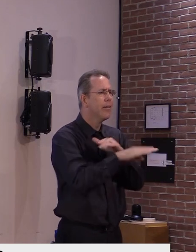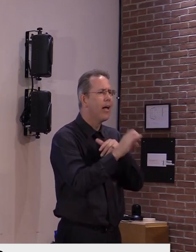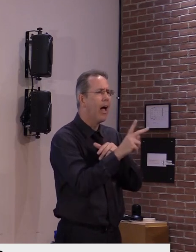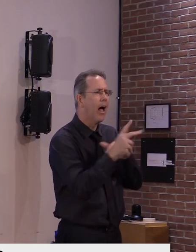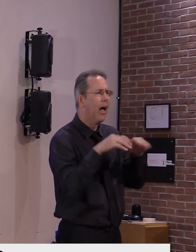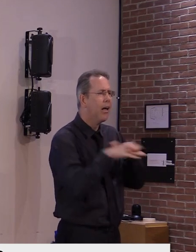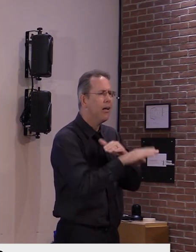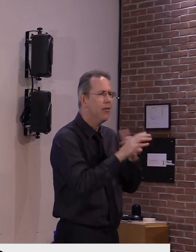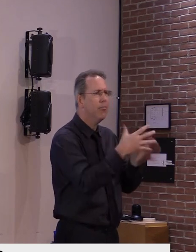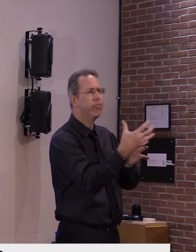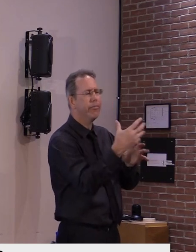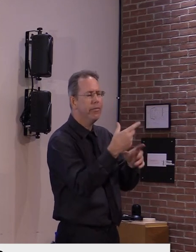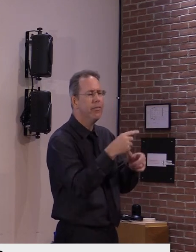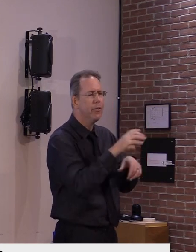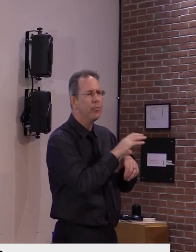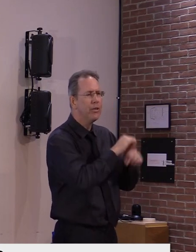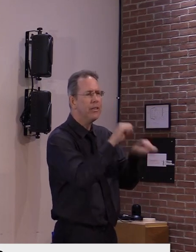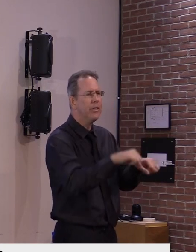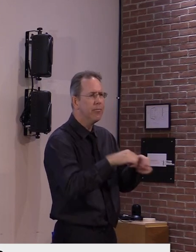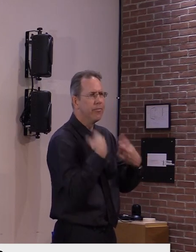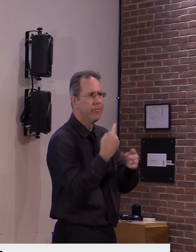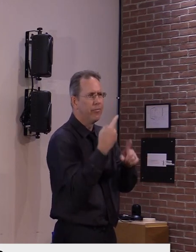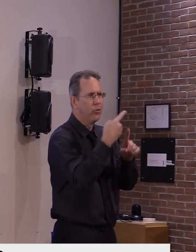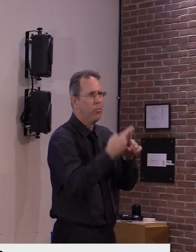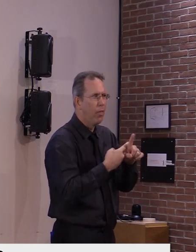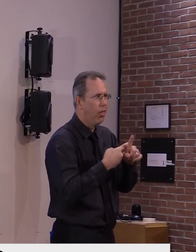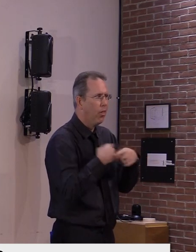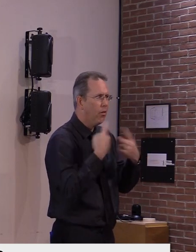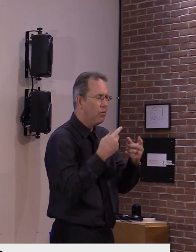be tested on a regular basis.